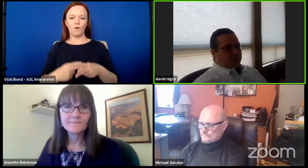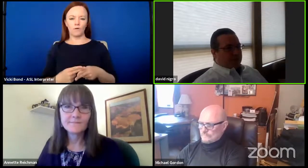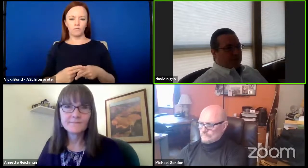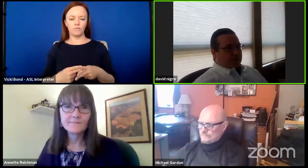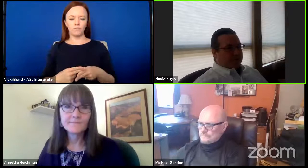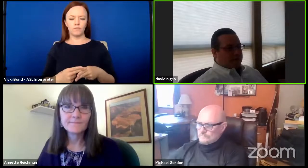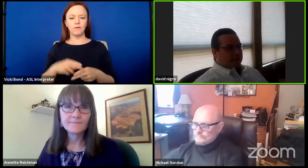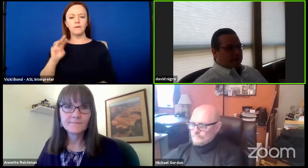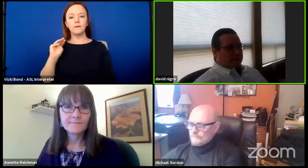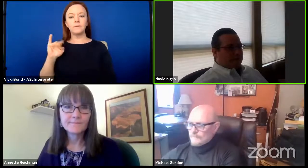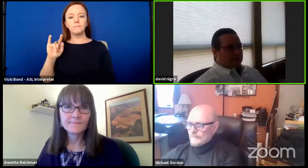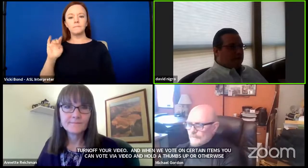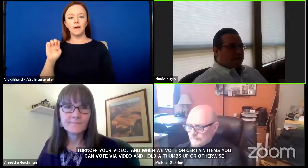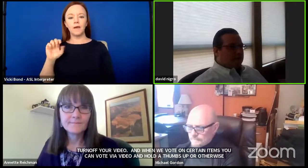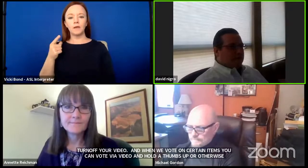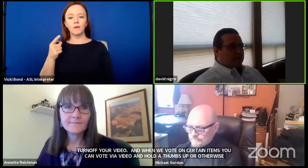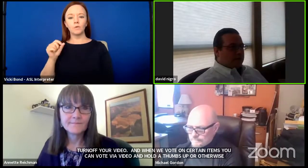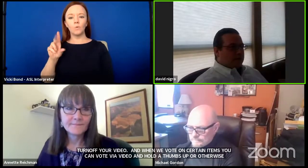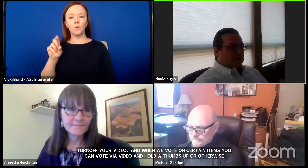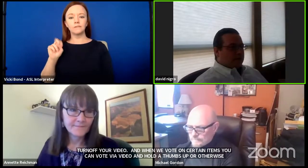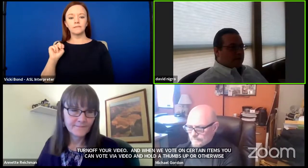Mike Gordon.